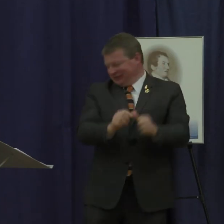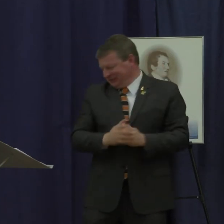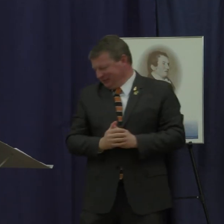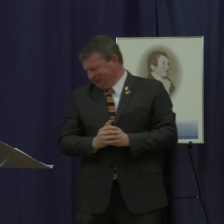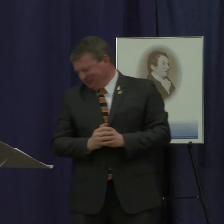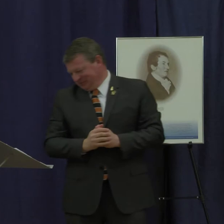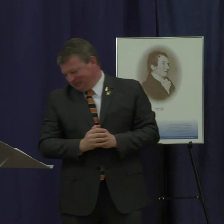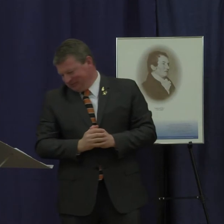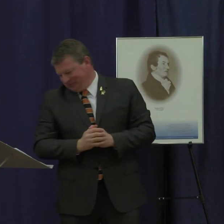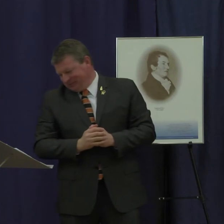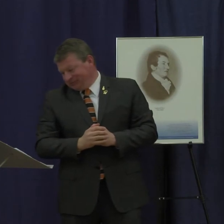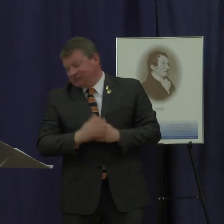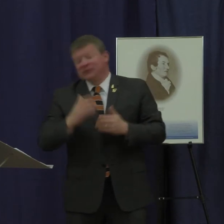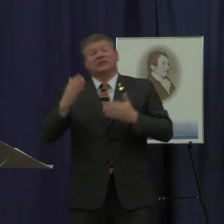sustains.